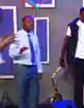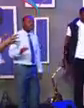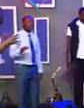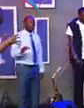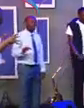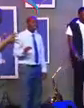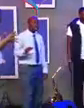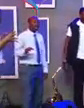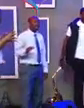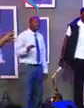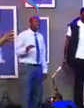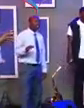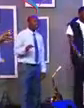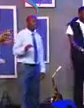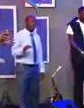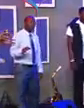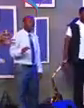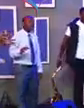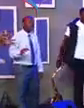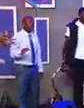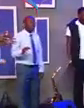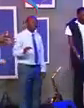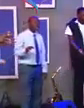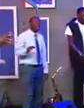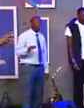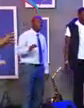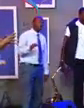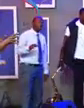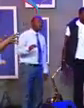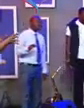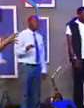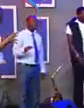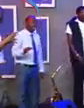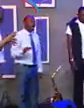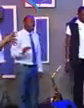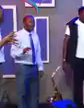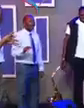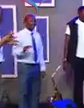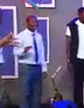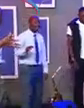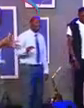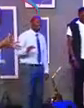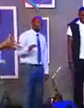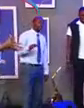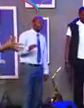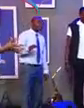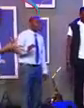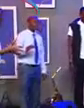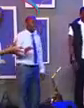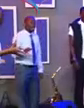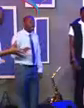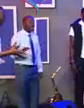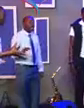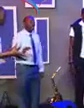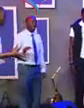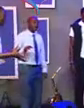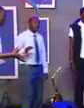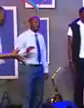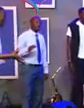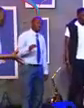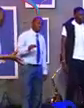Mukama bw'otyo bw'aweweza emitima gyaffe nsaba Mukama wange Taata emitima